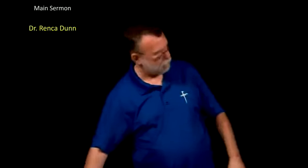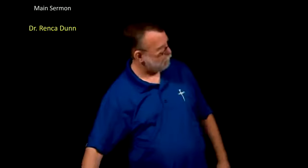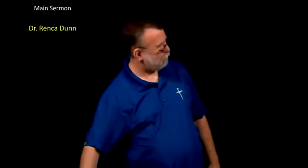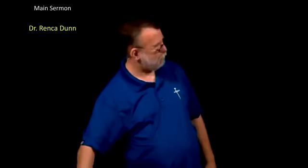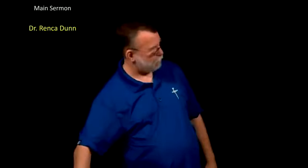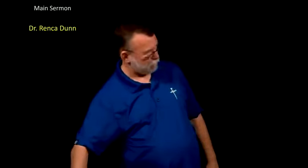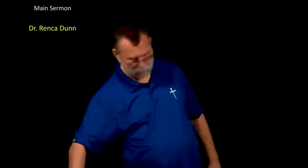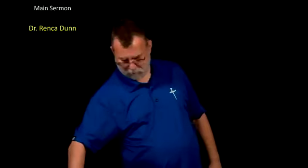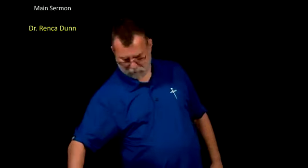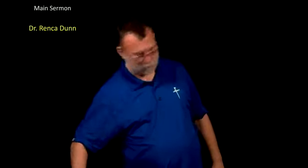No, yeah, it's over here.